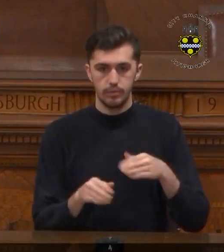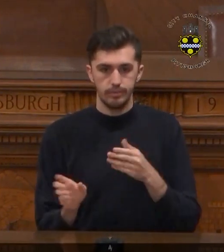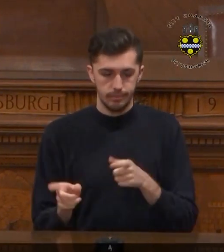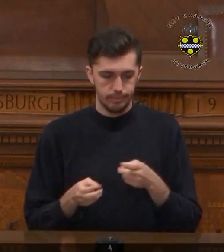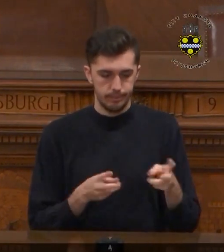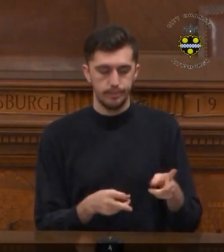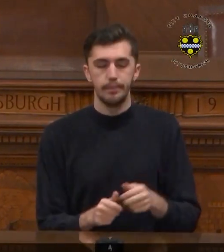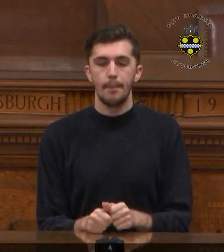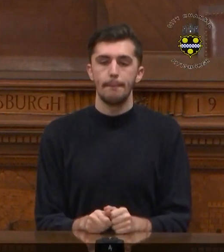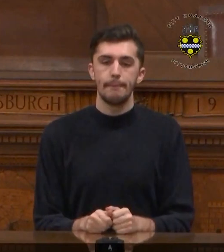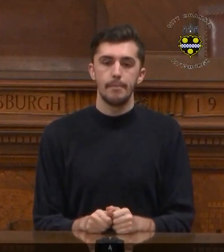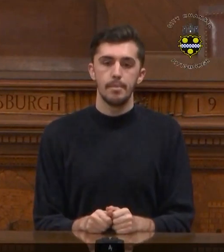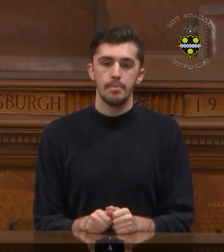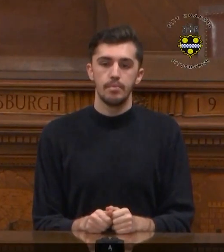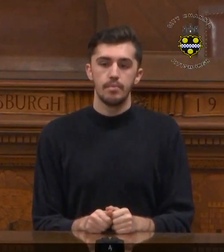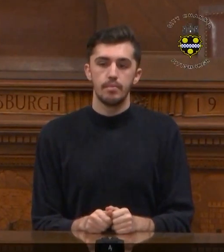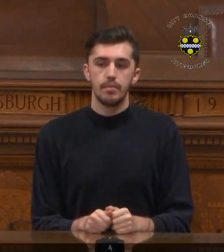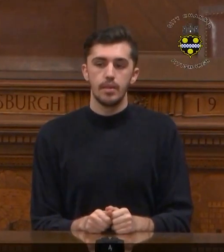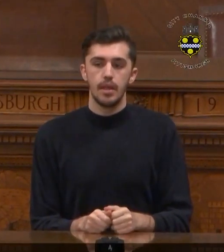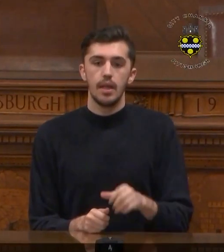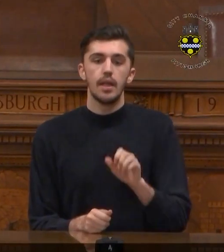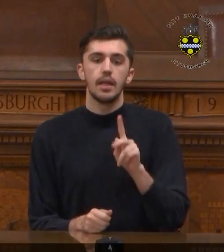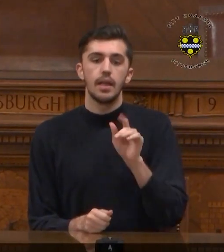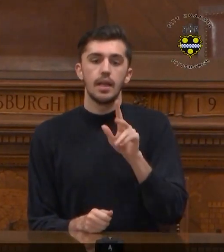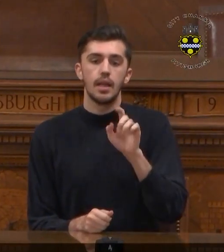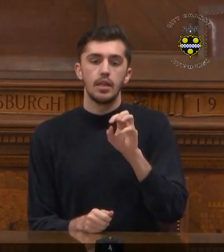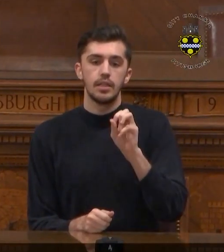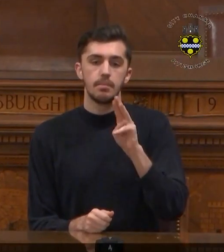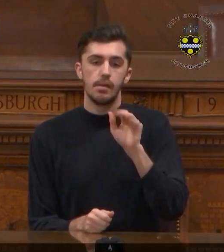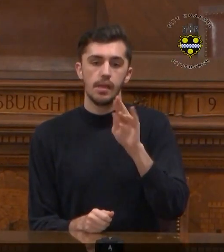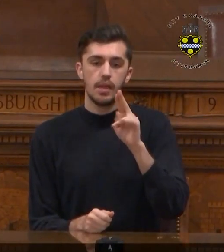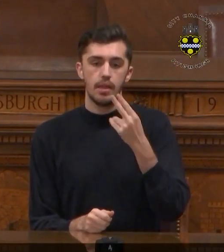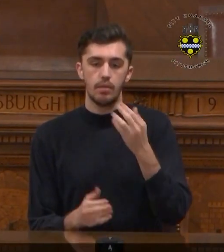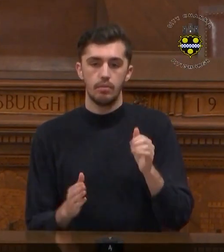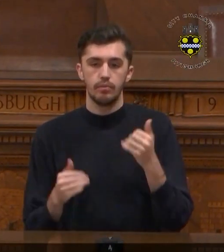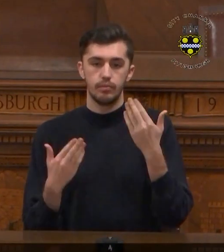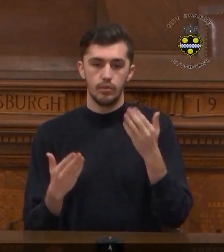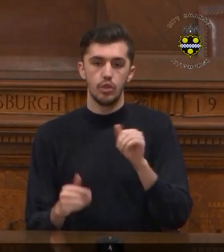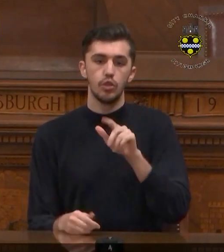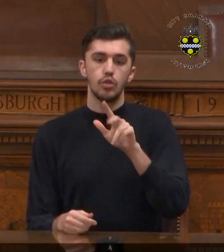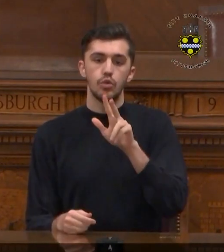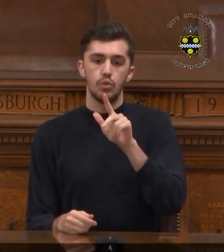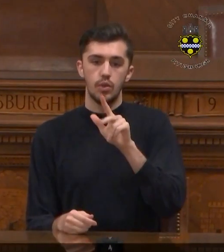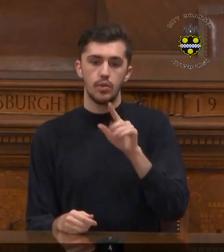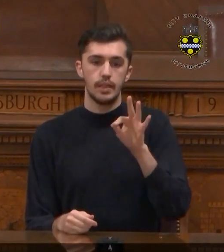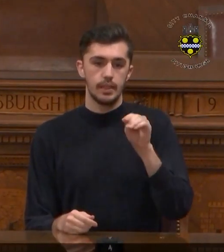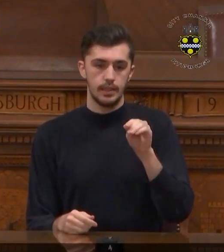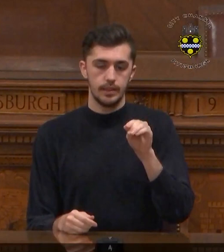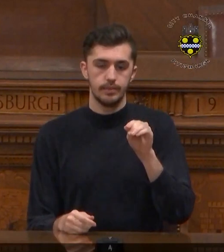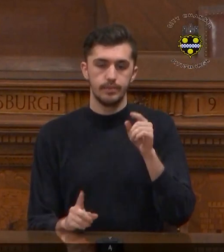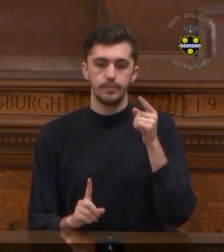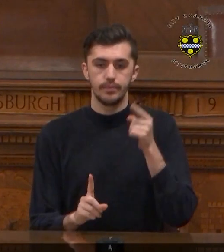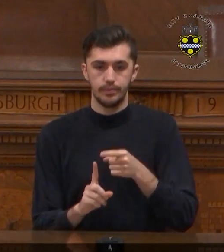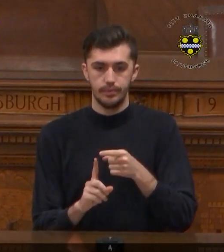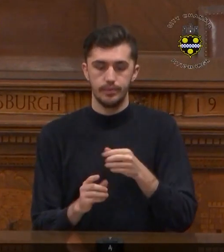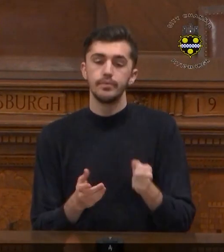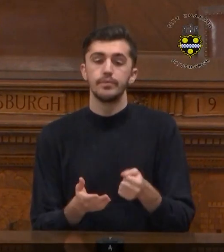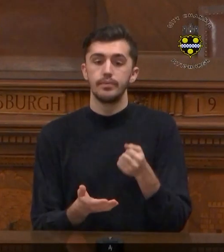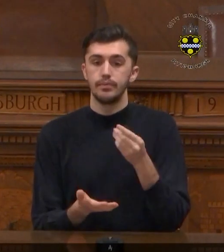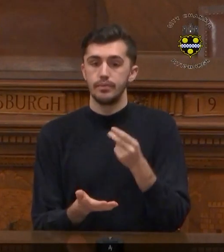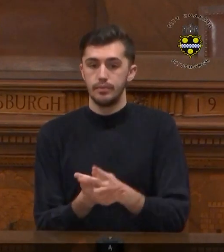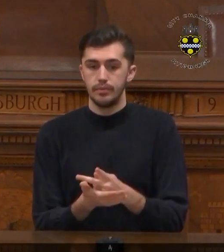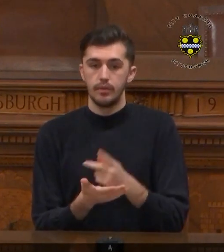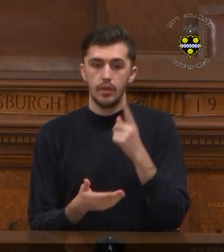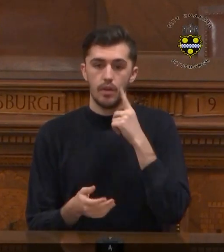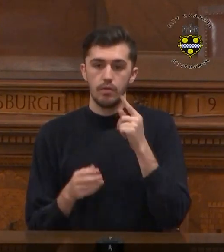Councilwoman Teresa Kale Smith presents Bill 2390, resolution authorizing the transfer by the City of Pittsburgh to